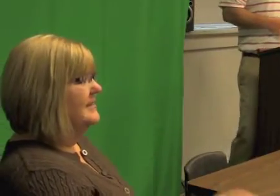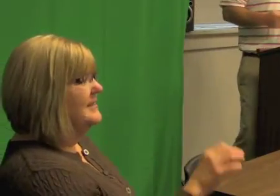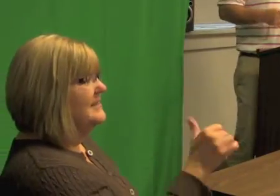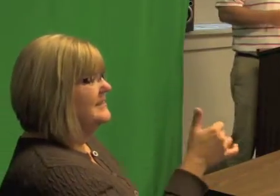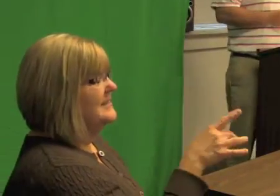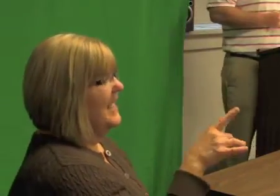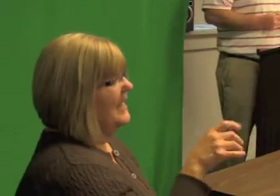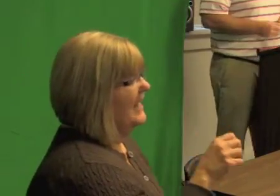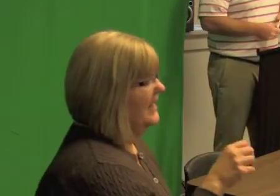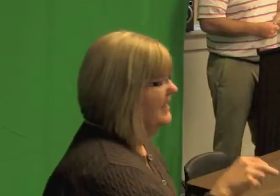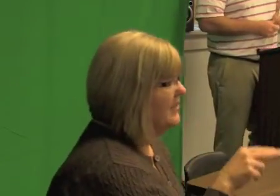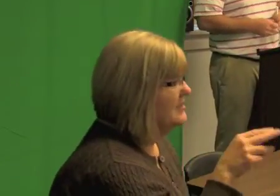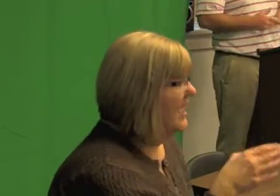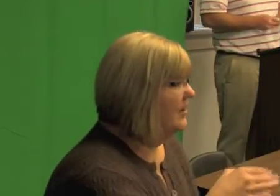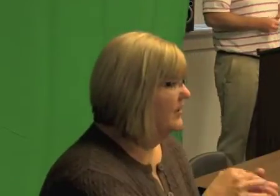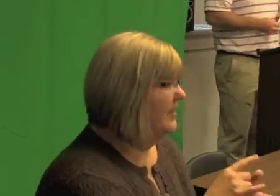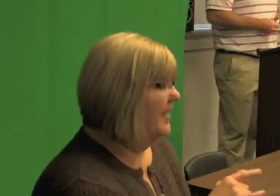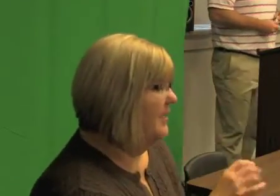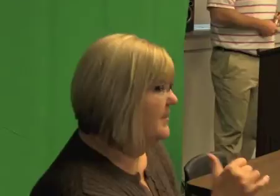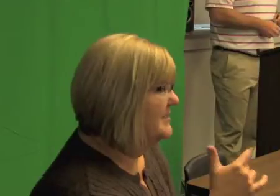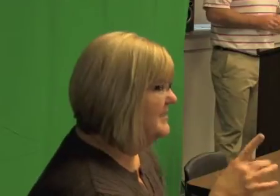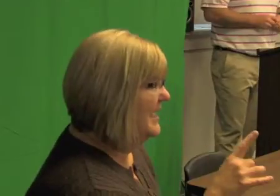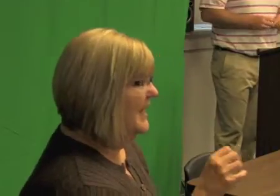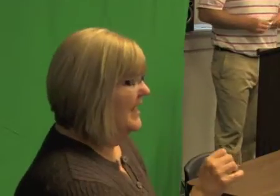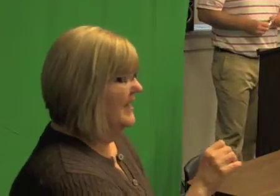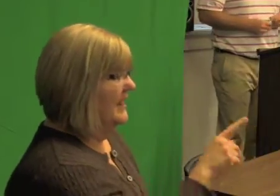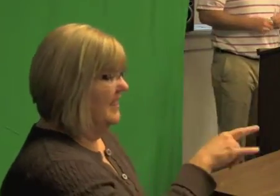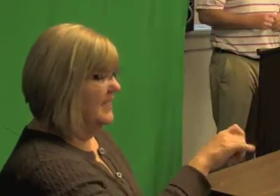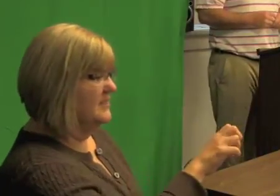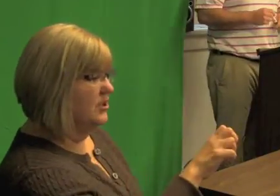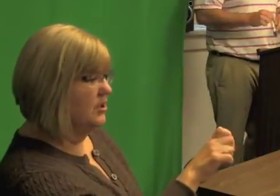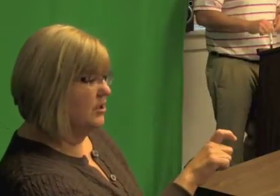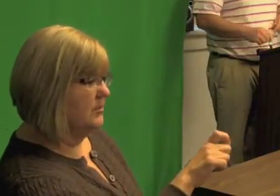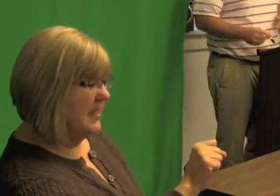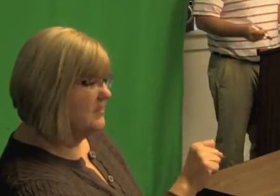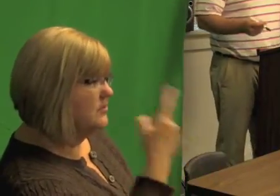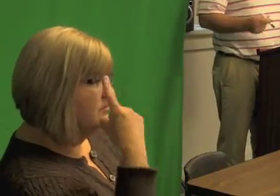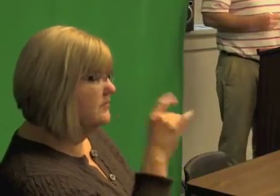1080, well, it's higher than 1080, but when you hear 1080, that's your pixels per inch.